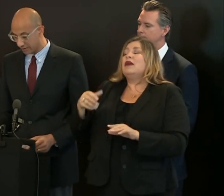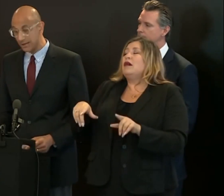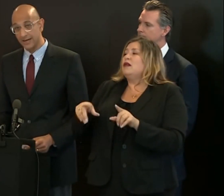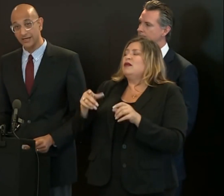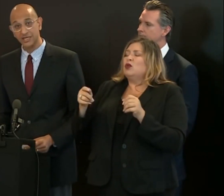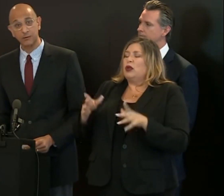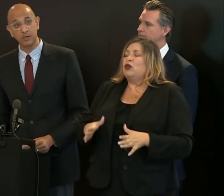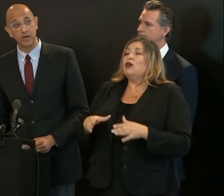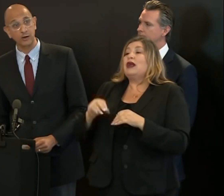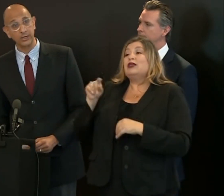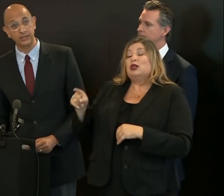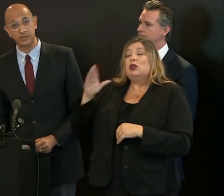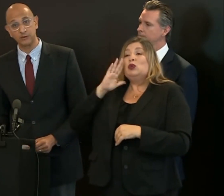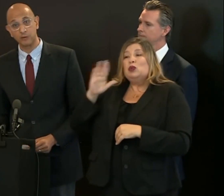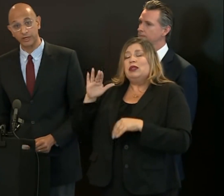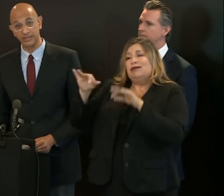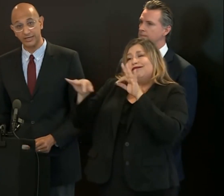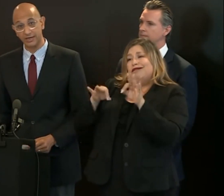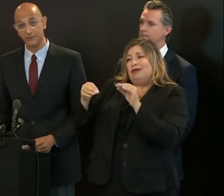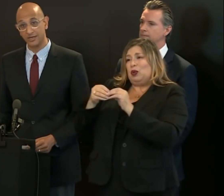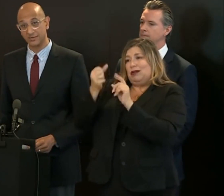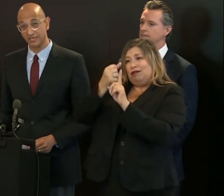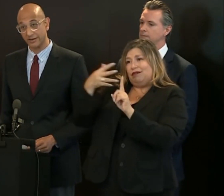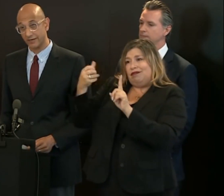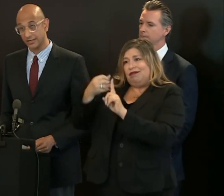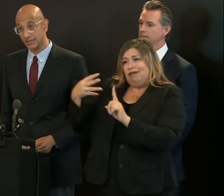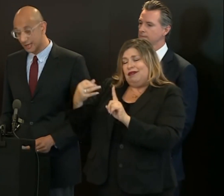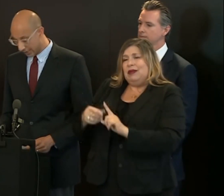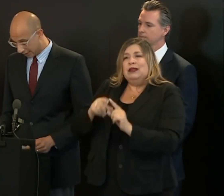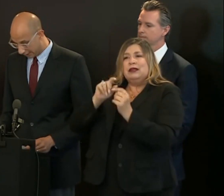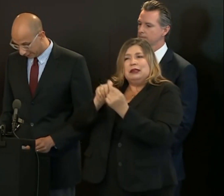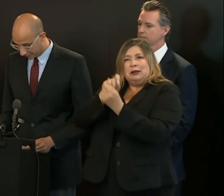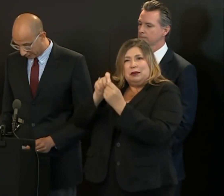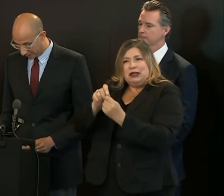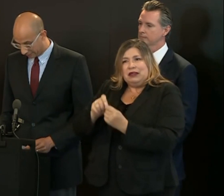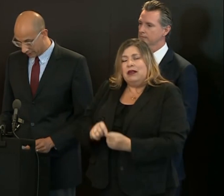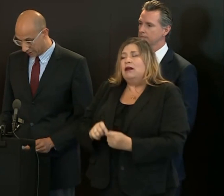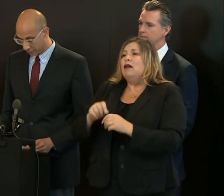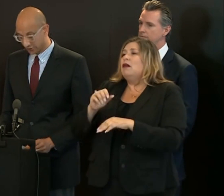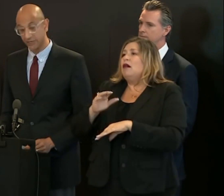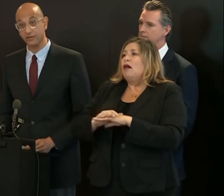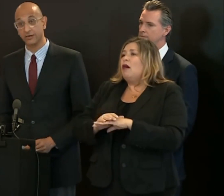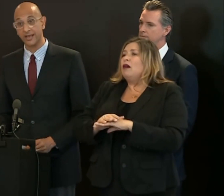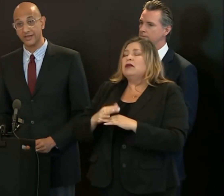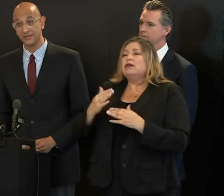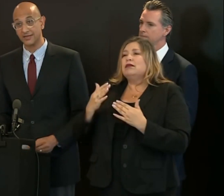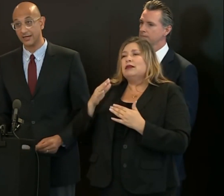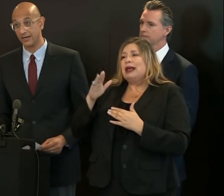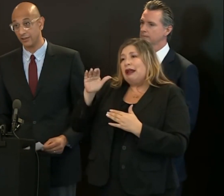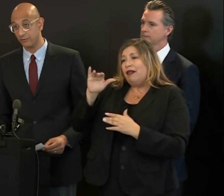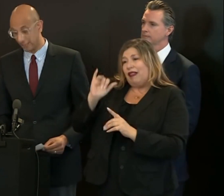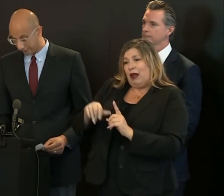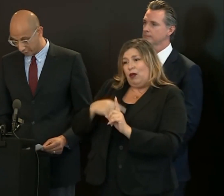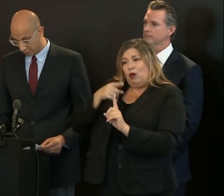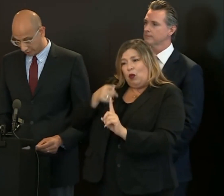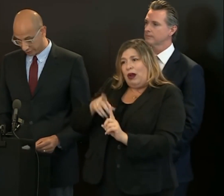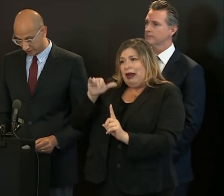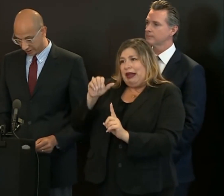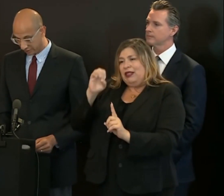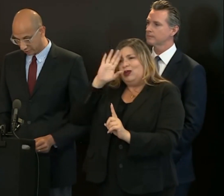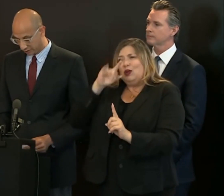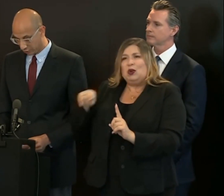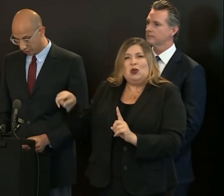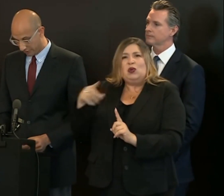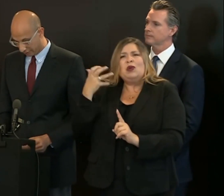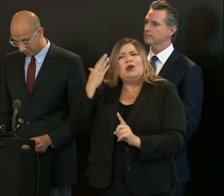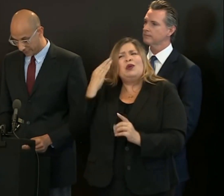Public Health, and she will go into more detail about specifics on the particular case that I know many of you are